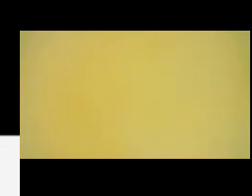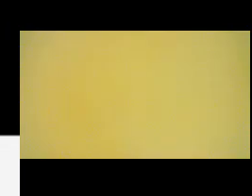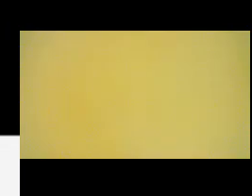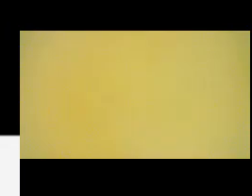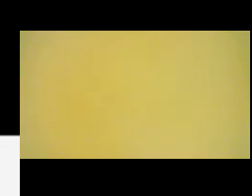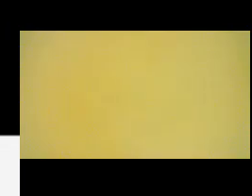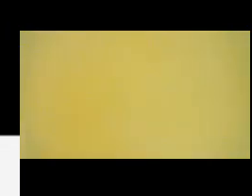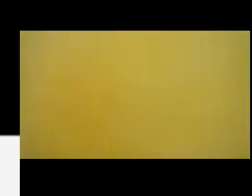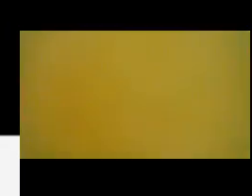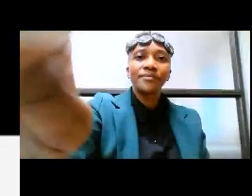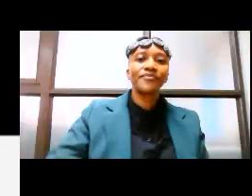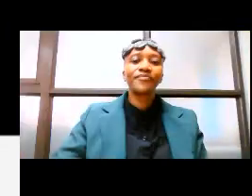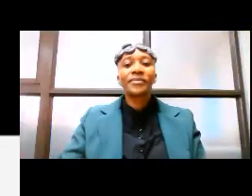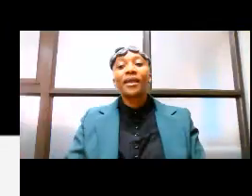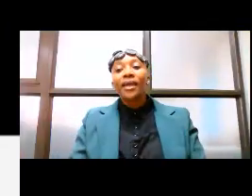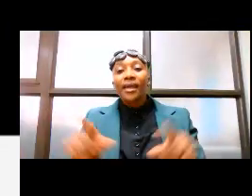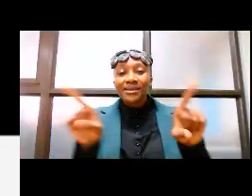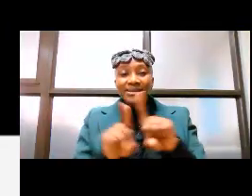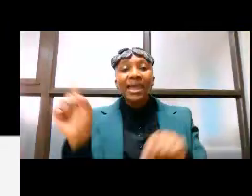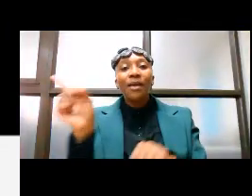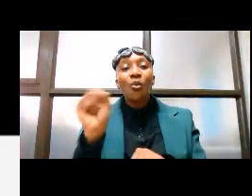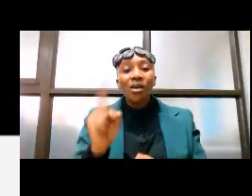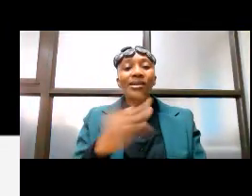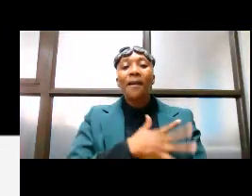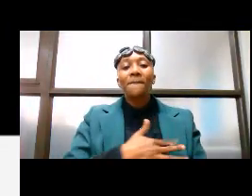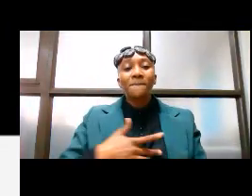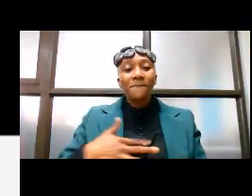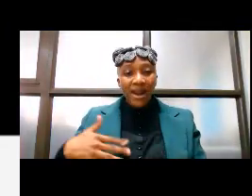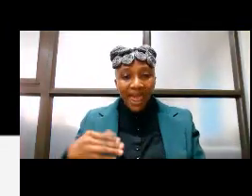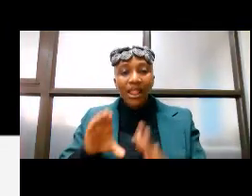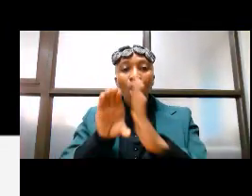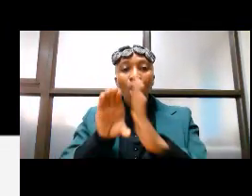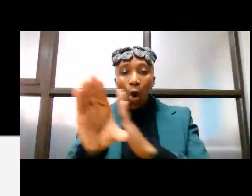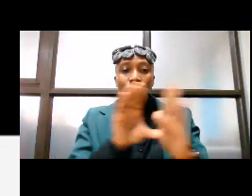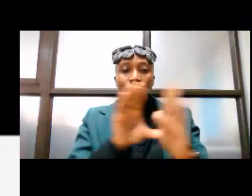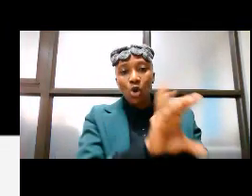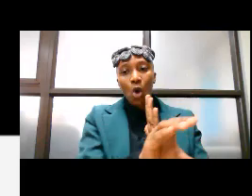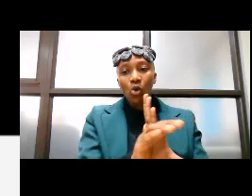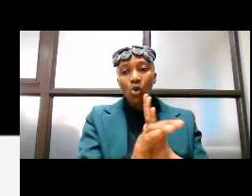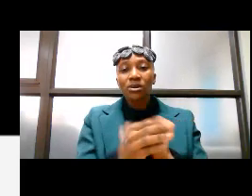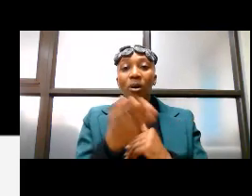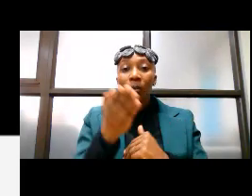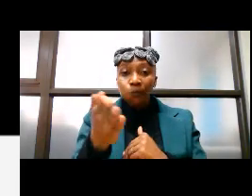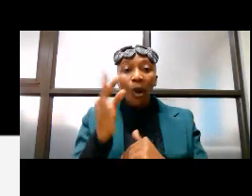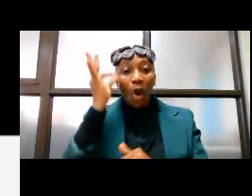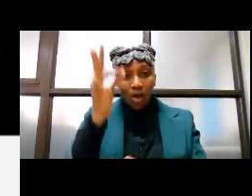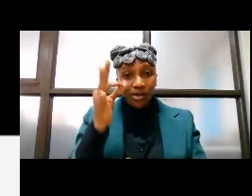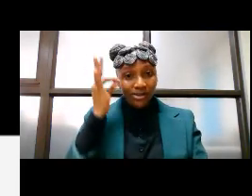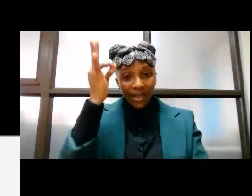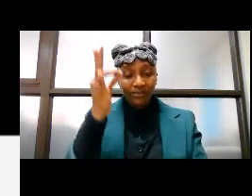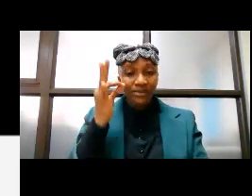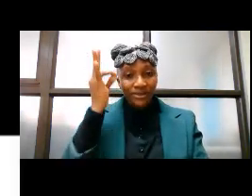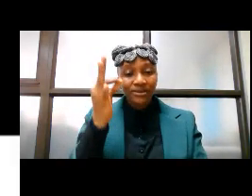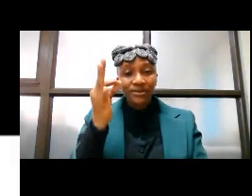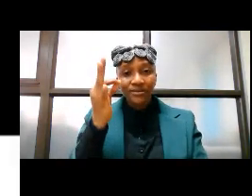as well as the Braille codes for those concepts.